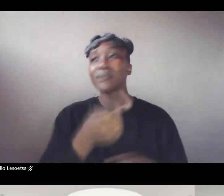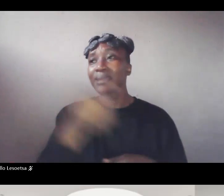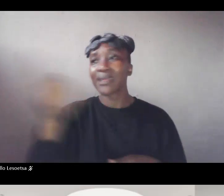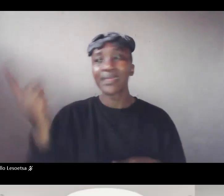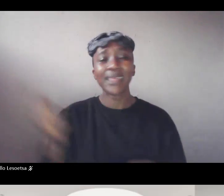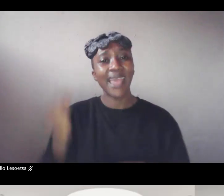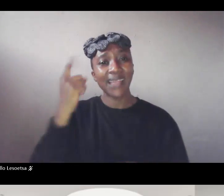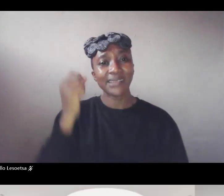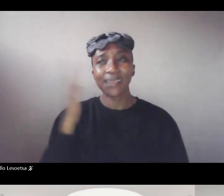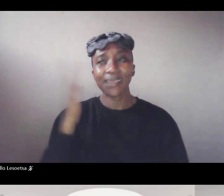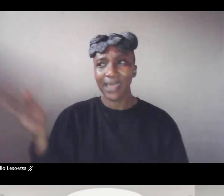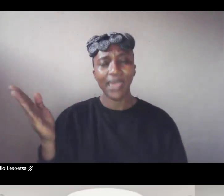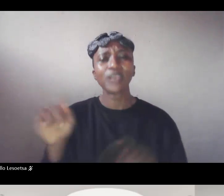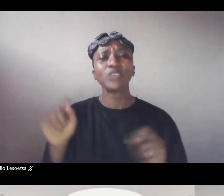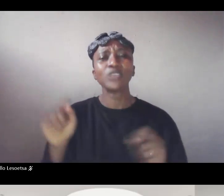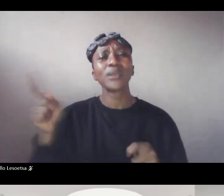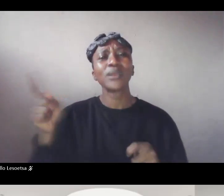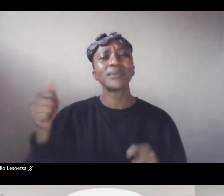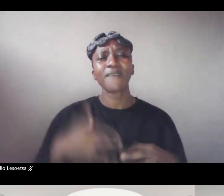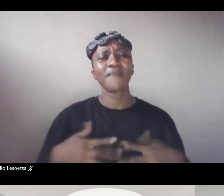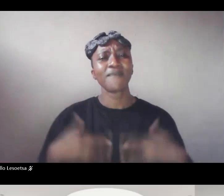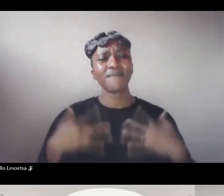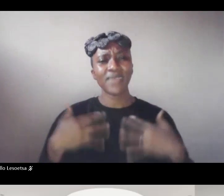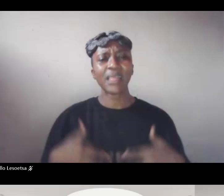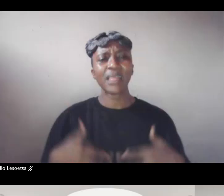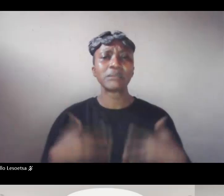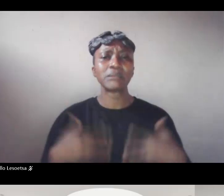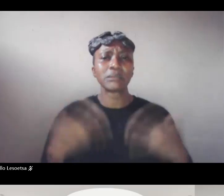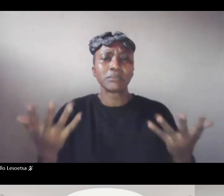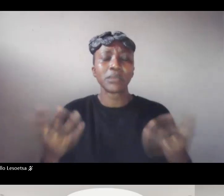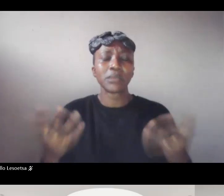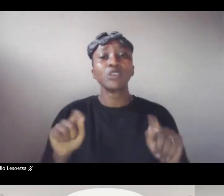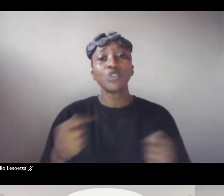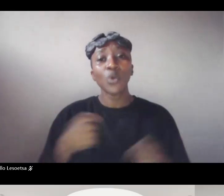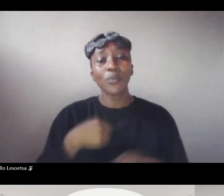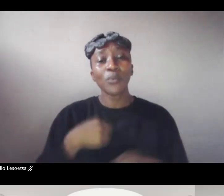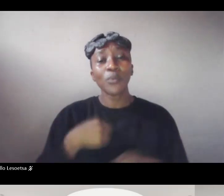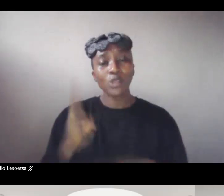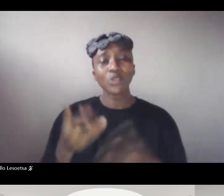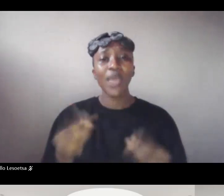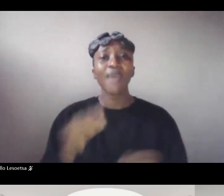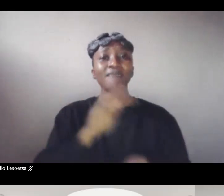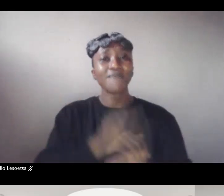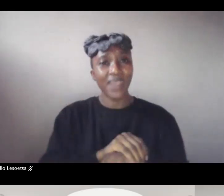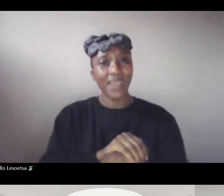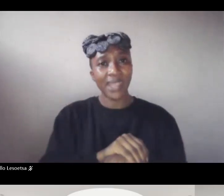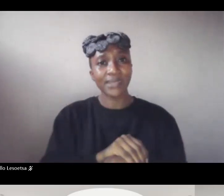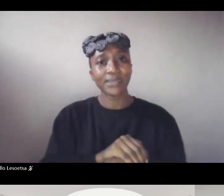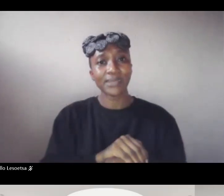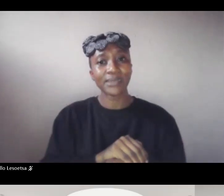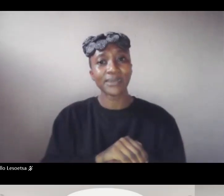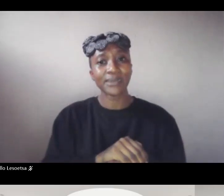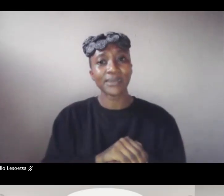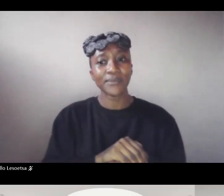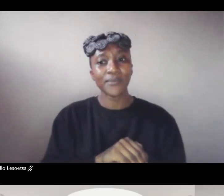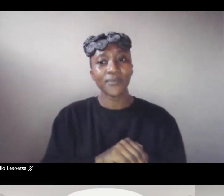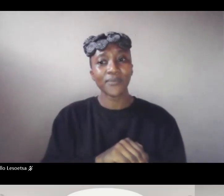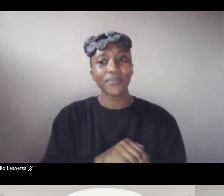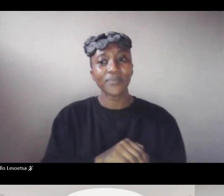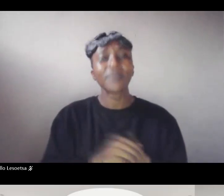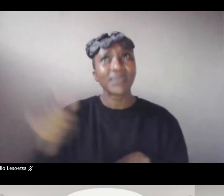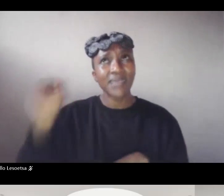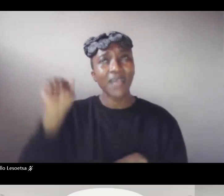feels like yeah. And I also have a friend who is also using